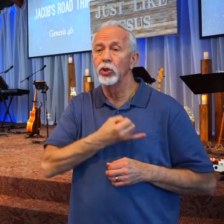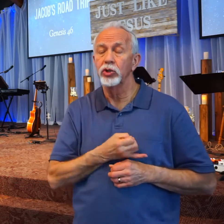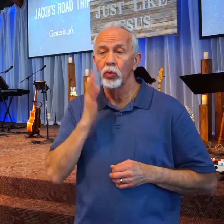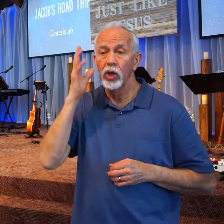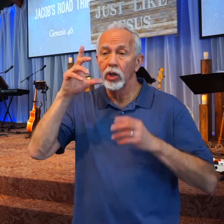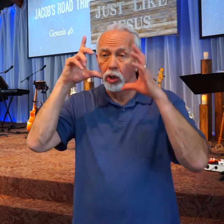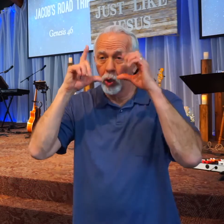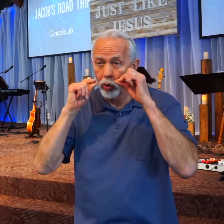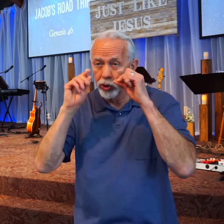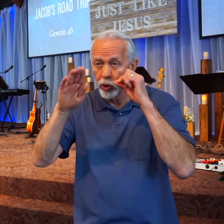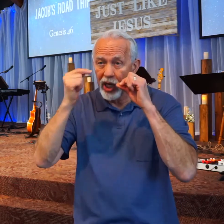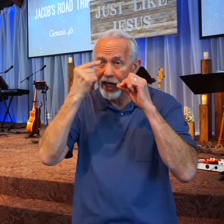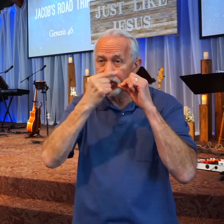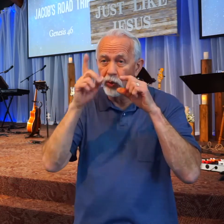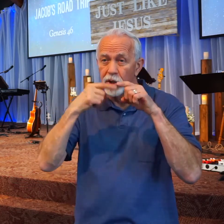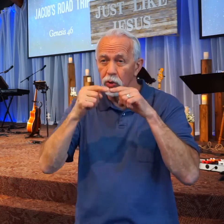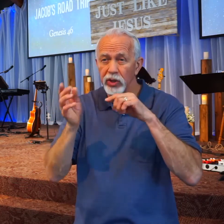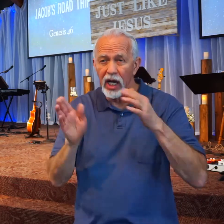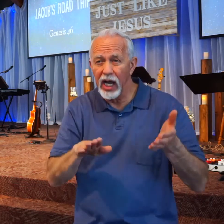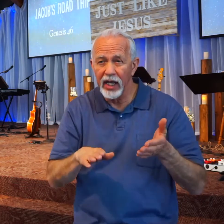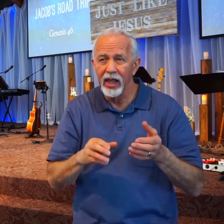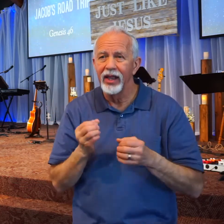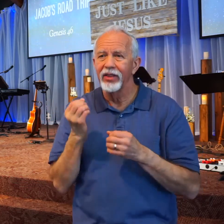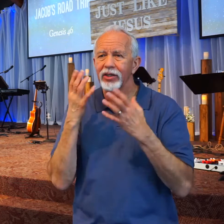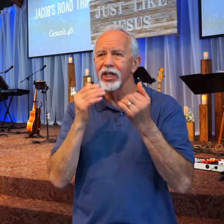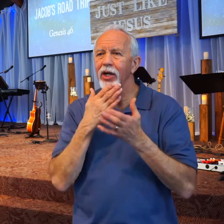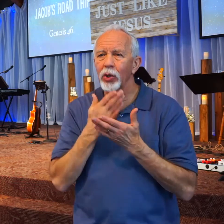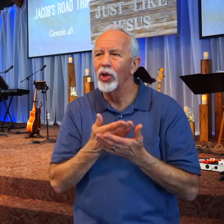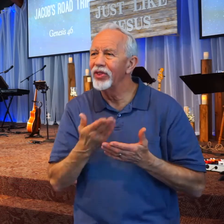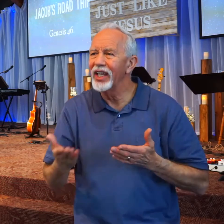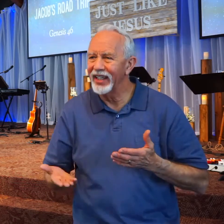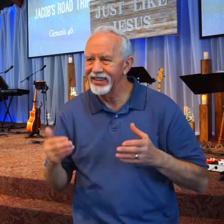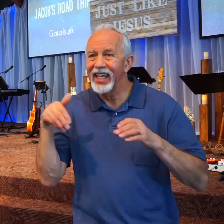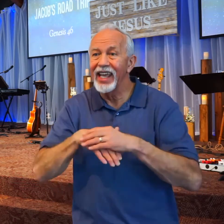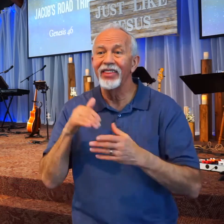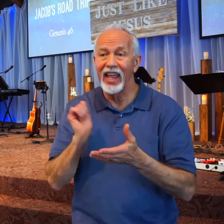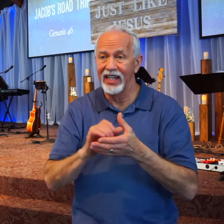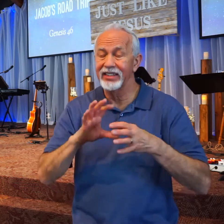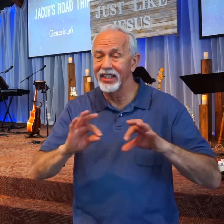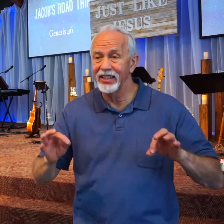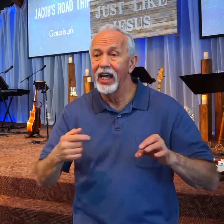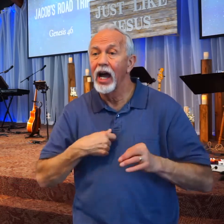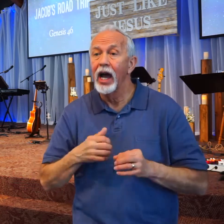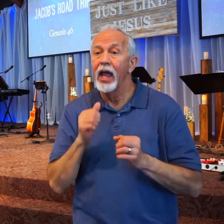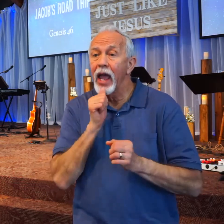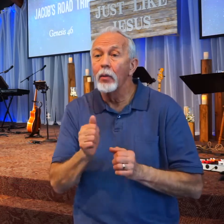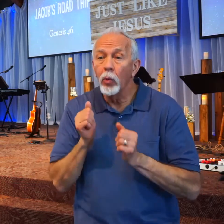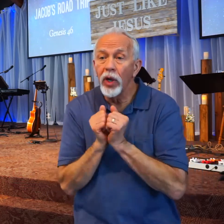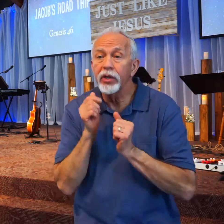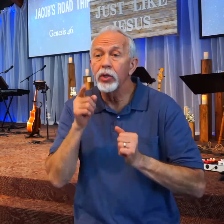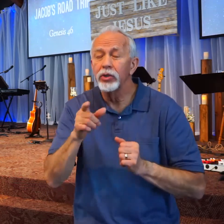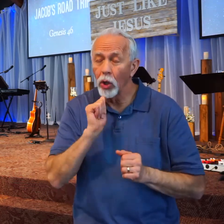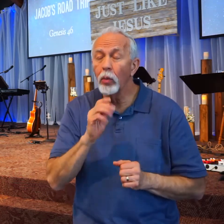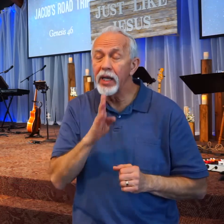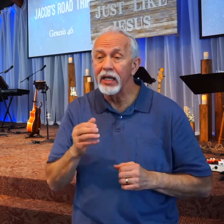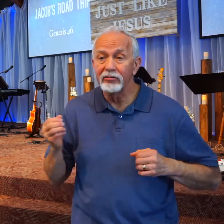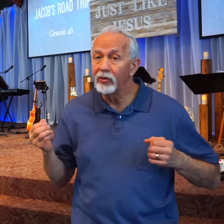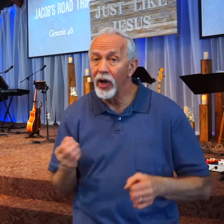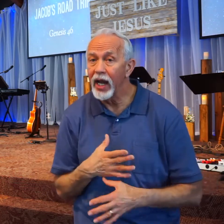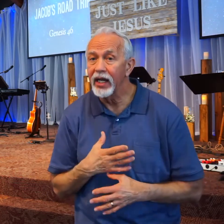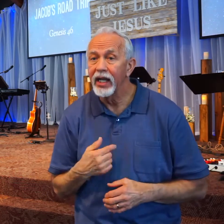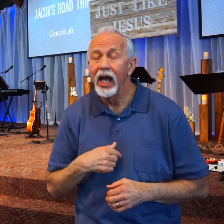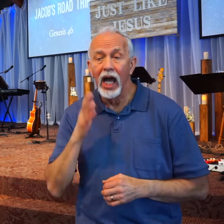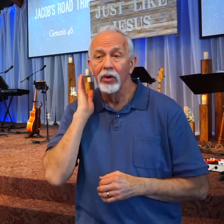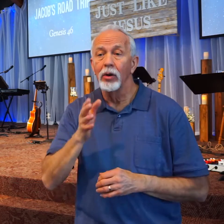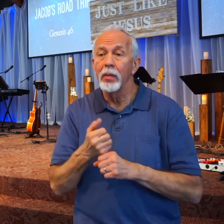you die. There's a lot of good stuff packed in there. I am with you. Don't be afraid. I